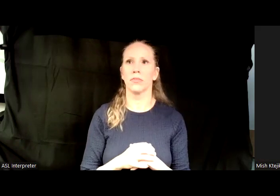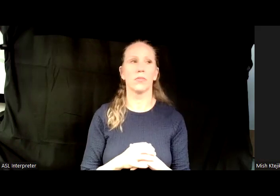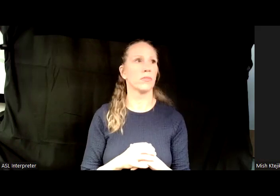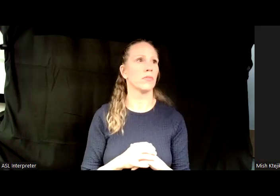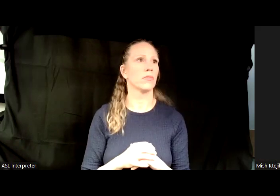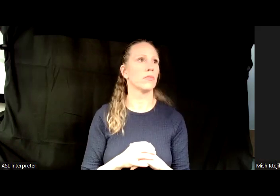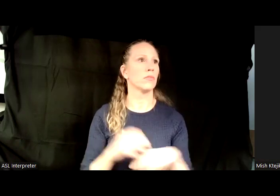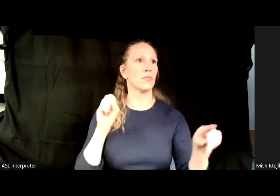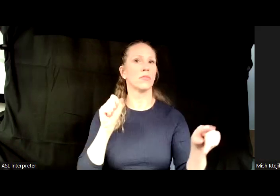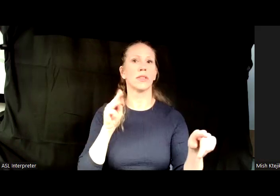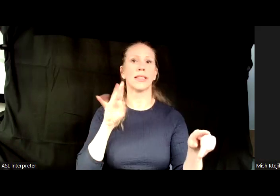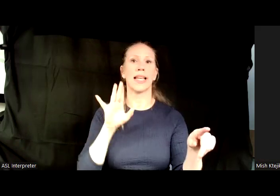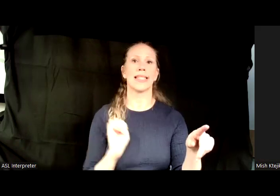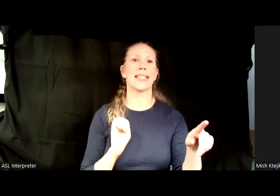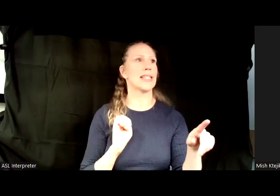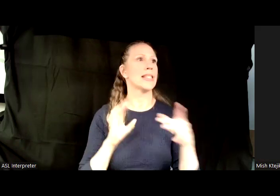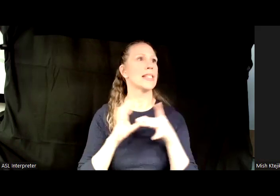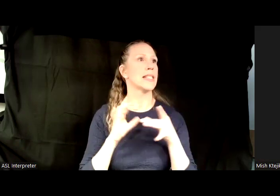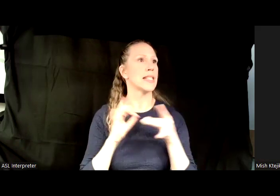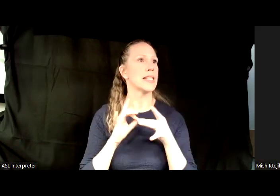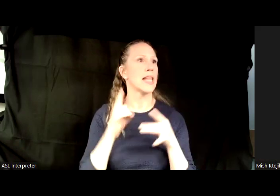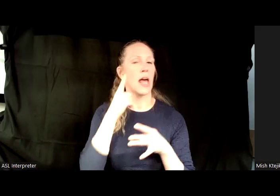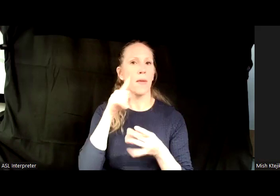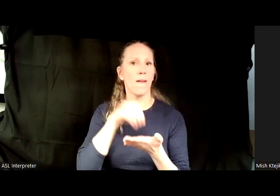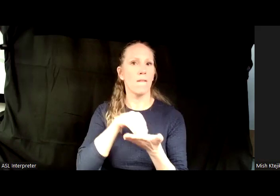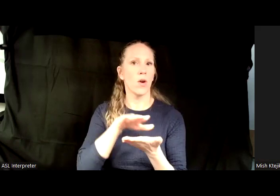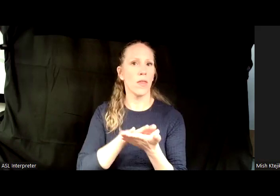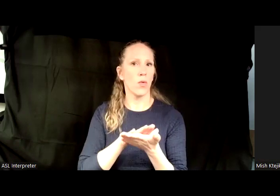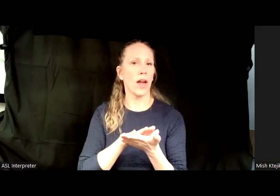So this is Sammy, at note for the record.